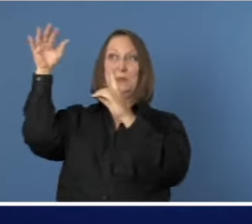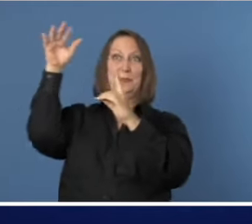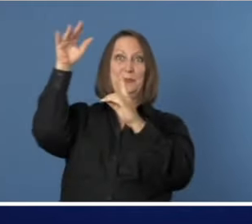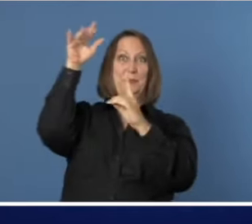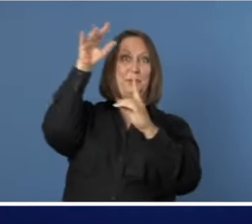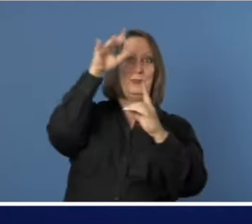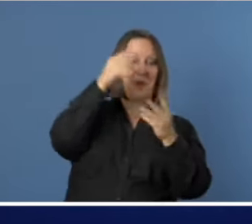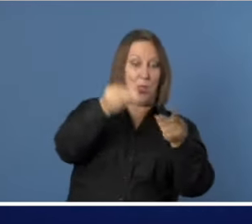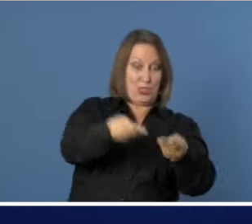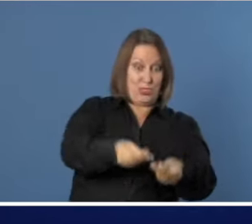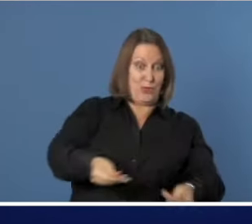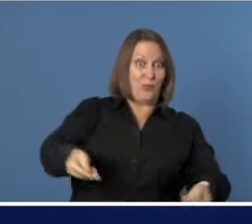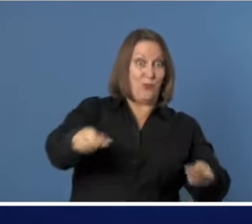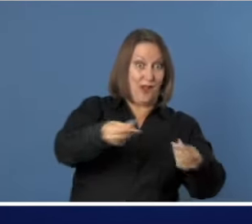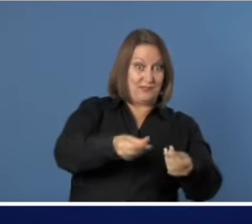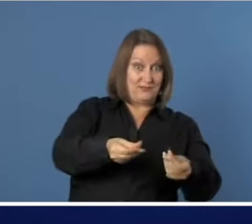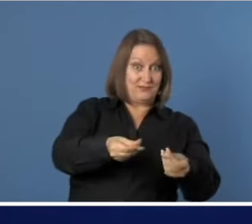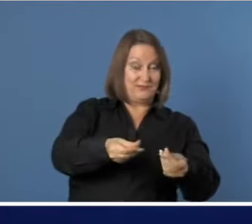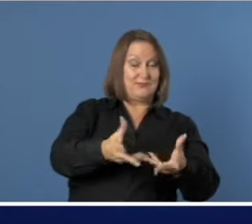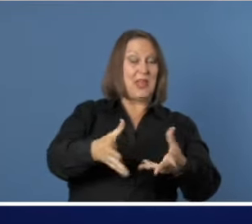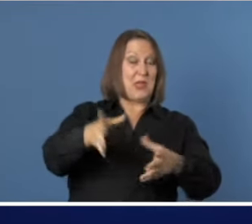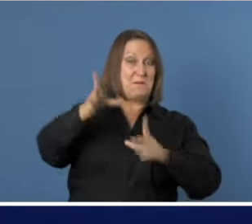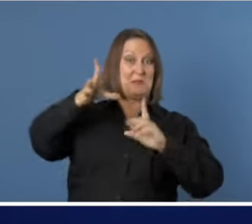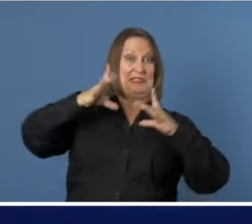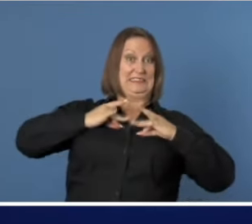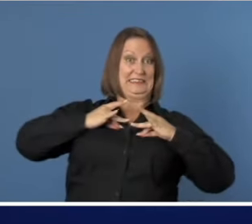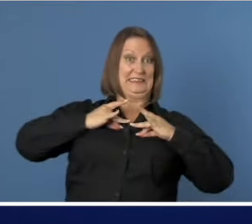and particles deposited on the ground,